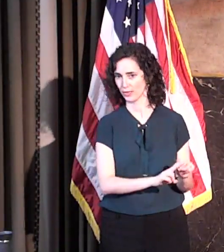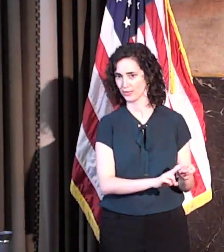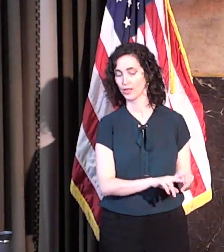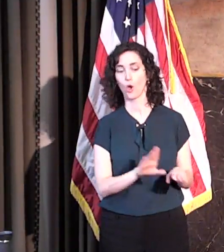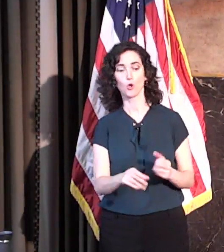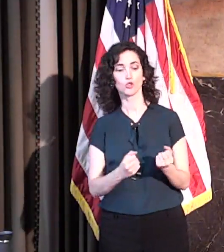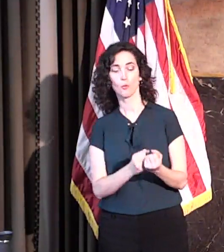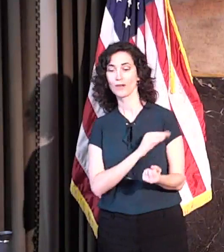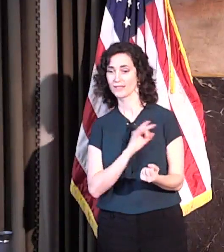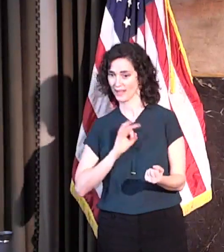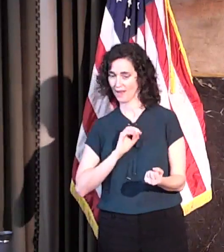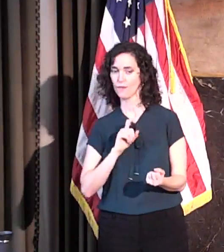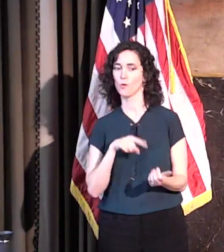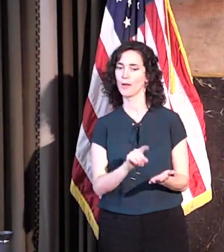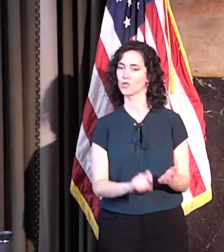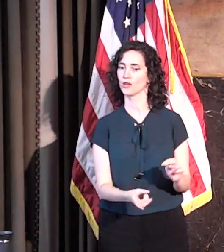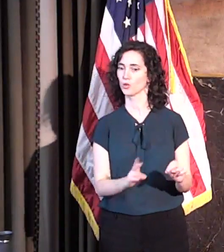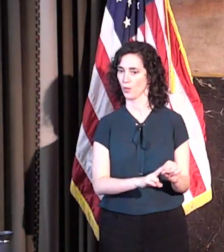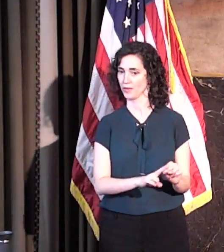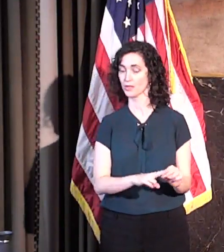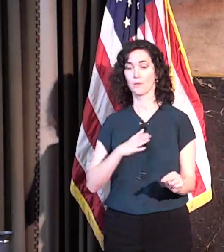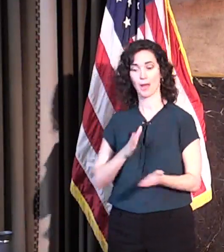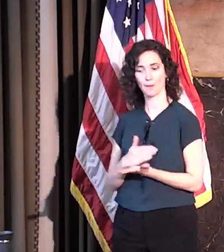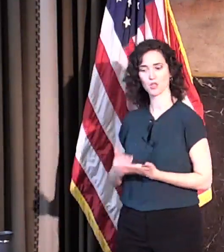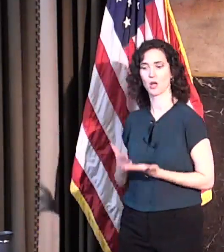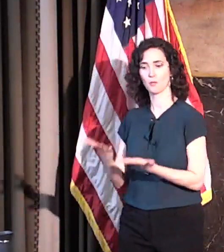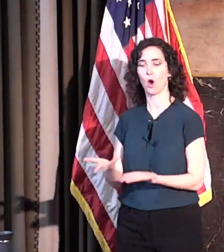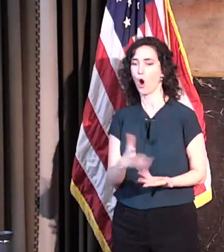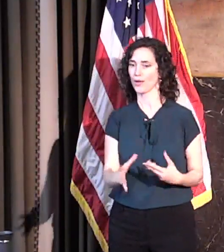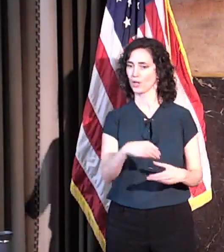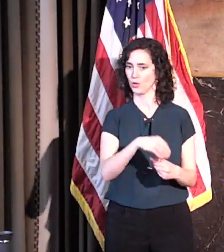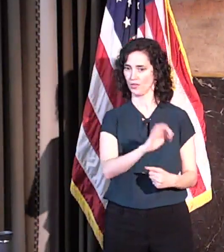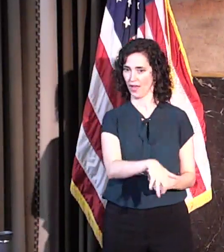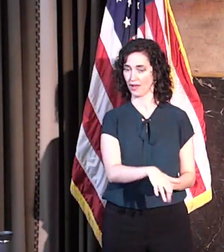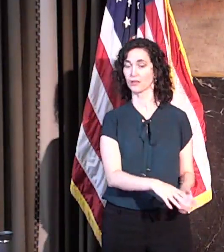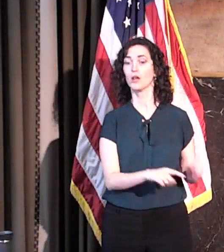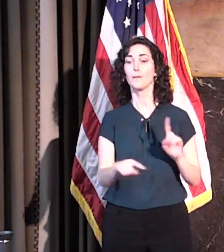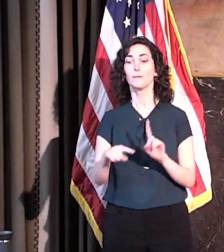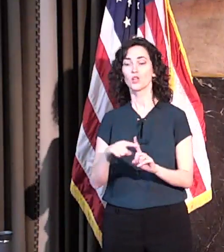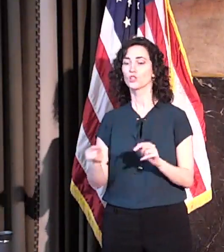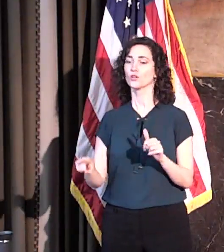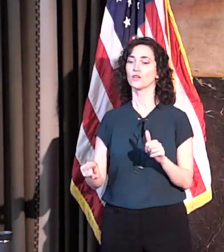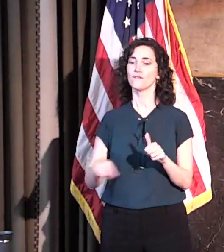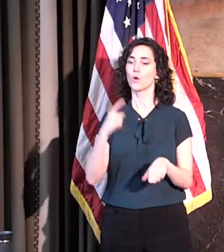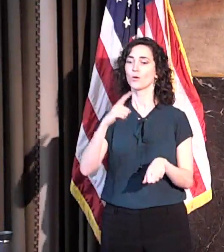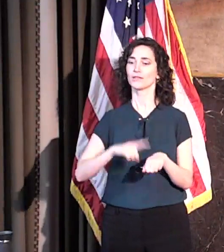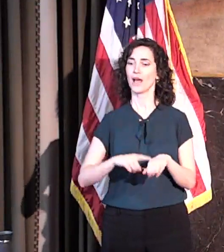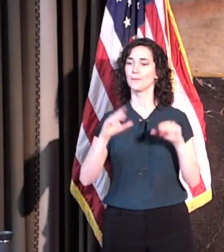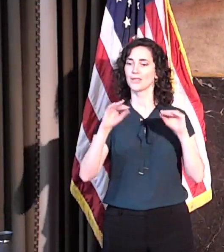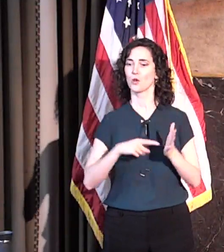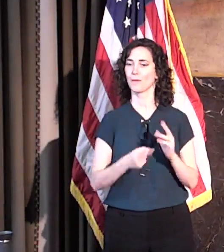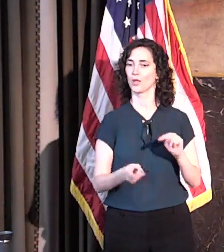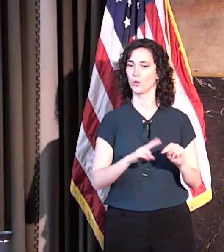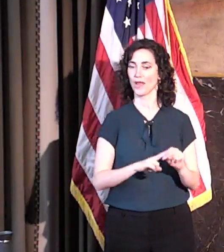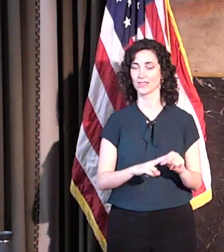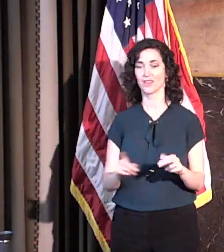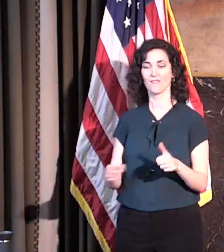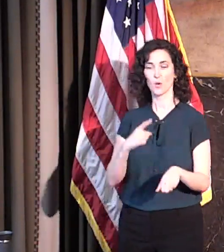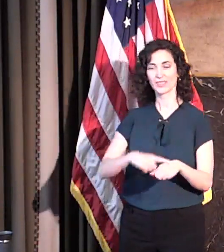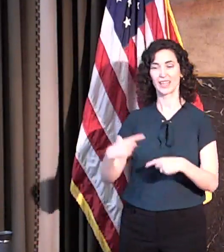budget proposal that I have put forward. I'm also committed to the first faculty pay raise that's been in the executive budget proposal in 15